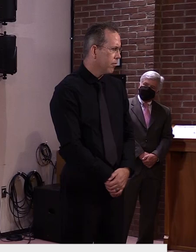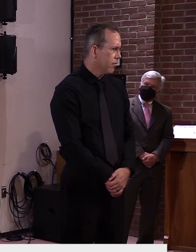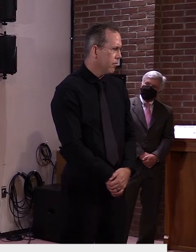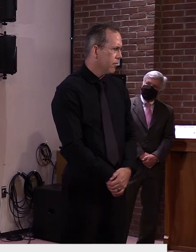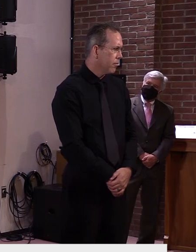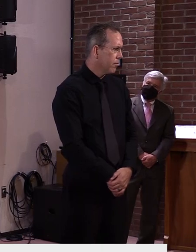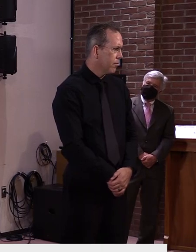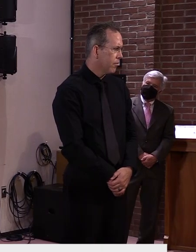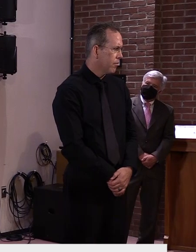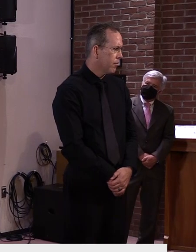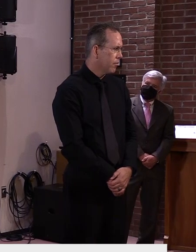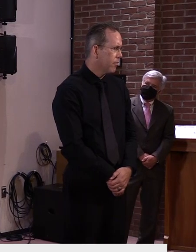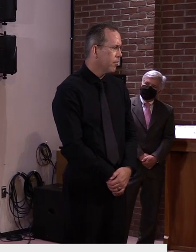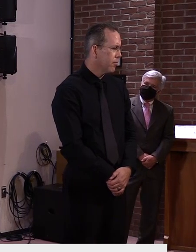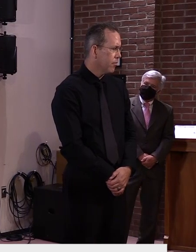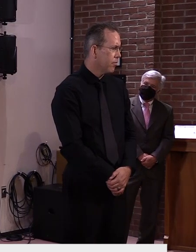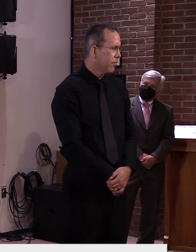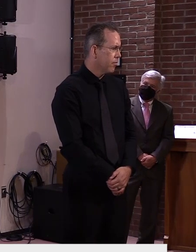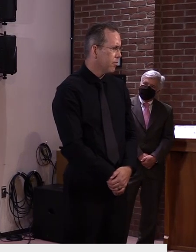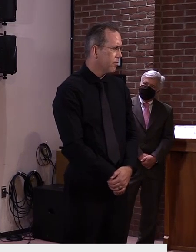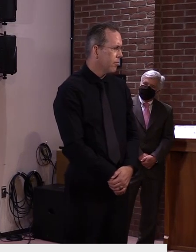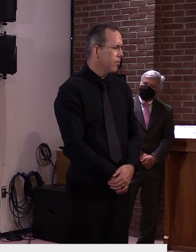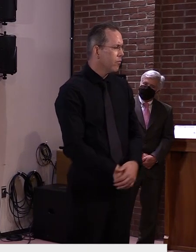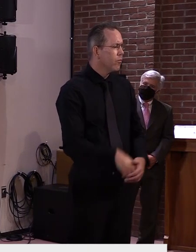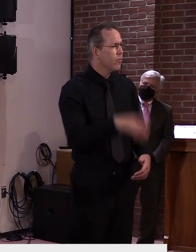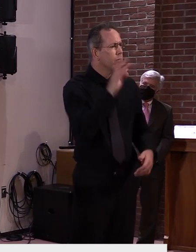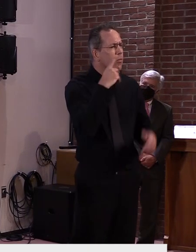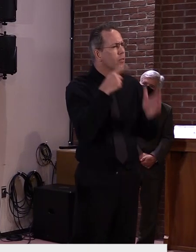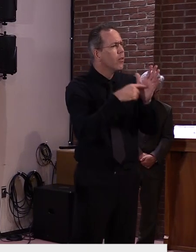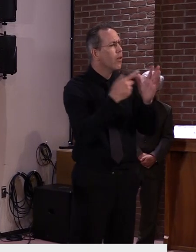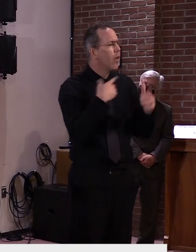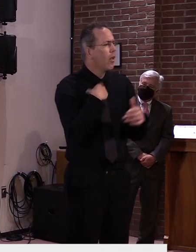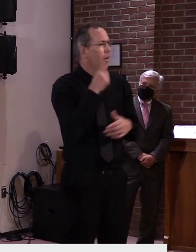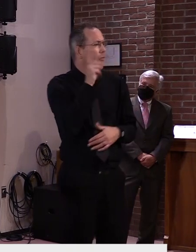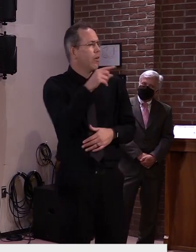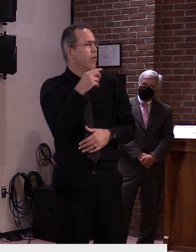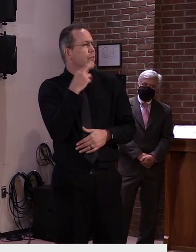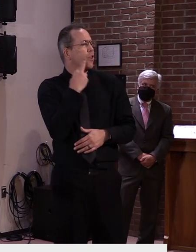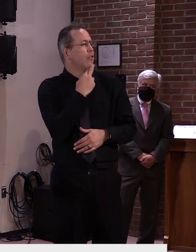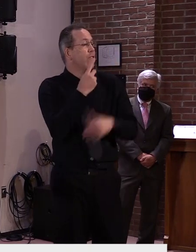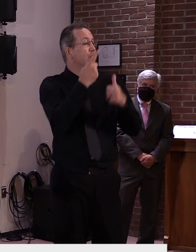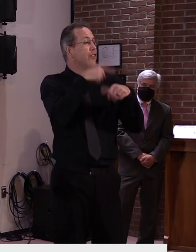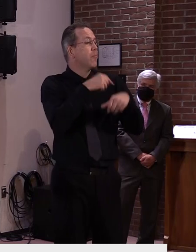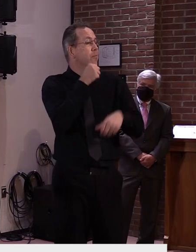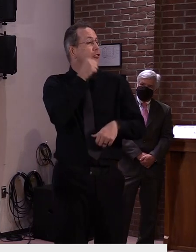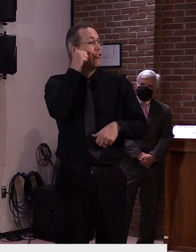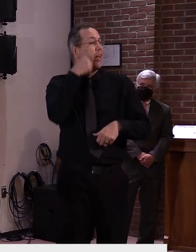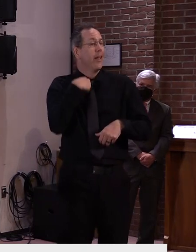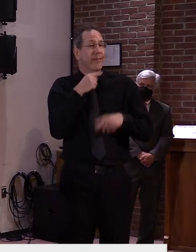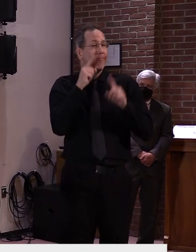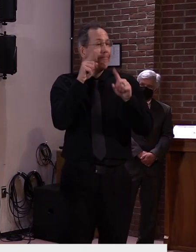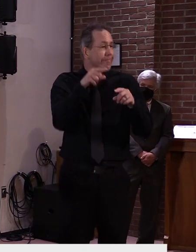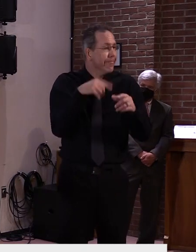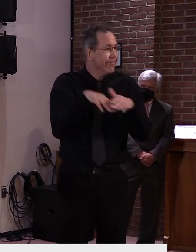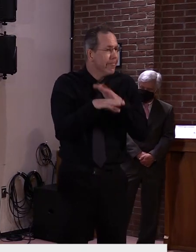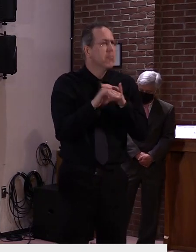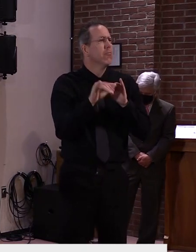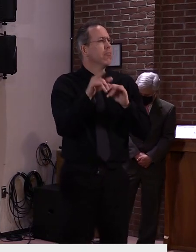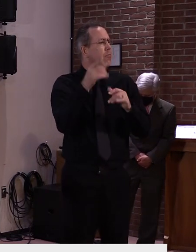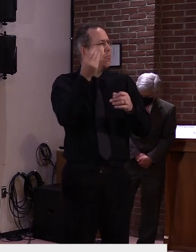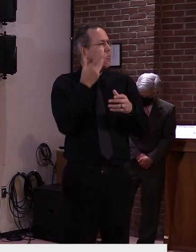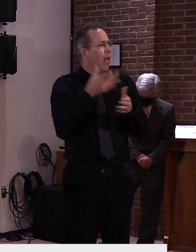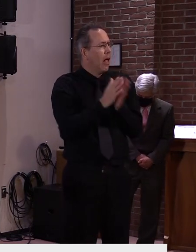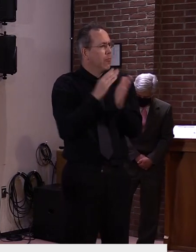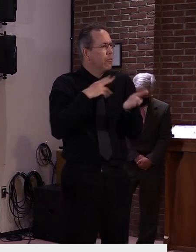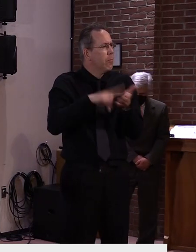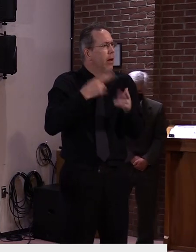is that even within the state's jurisdiction? Well, they certainly have the flight manifests, so they know